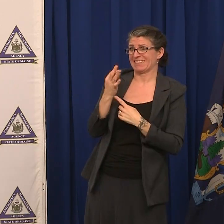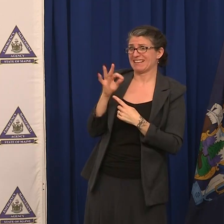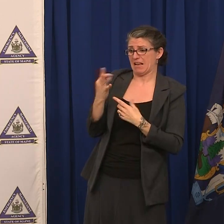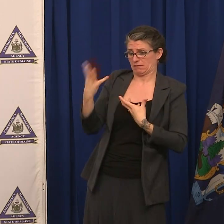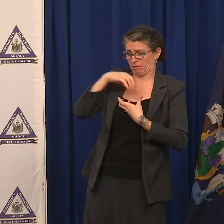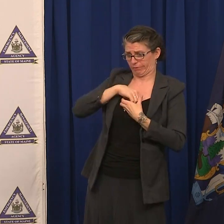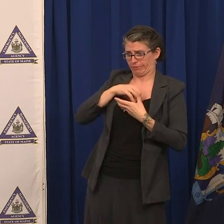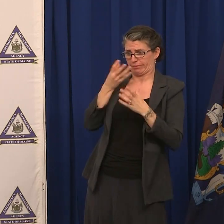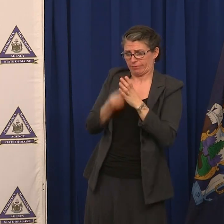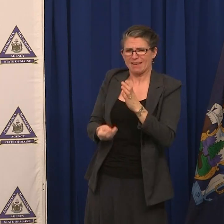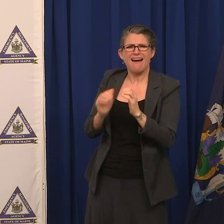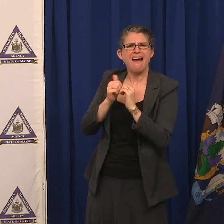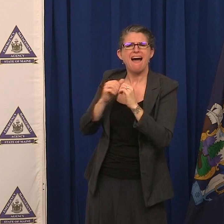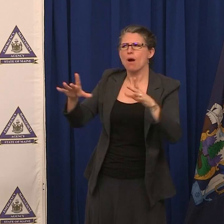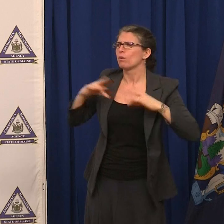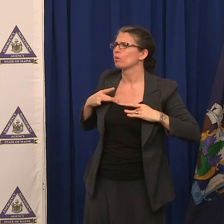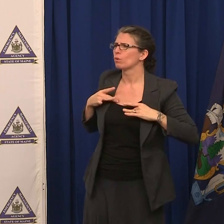time.